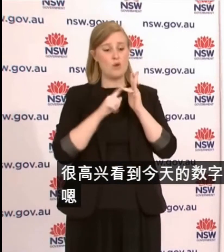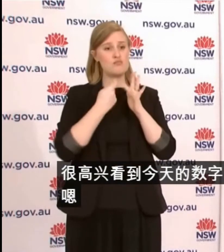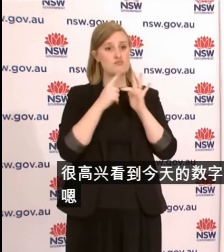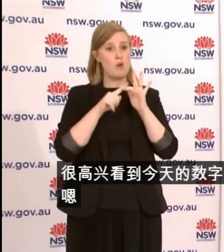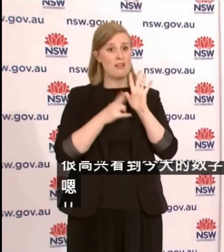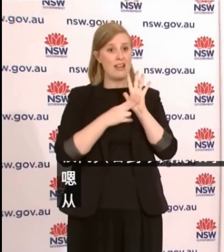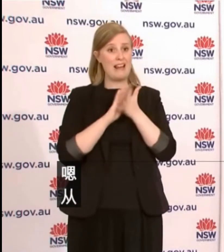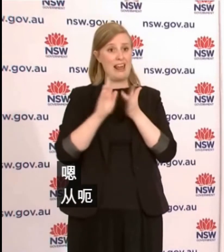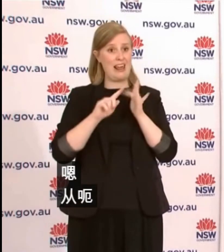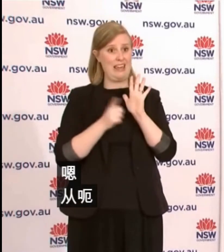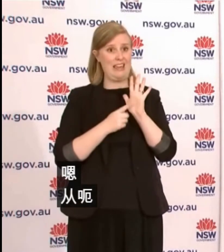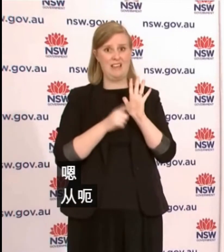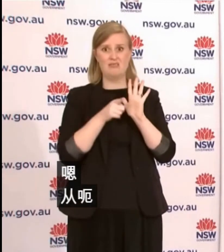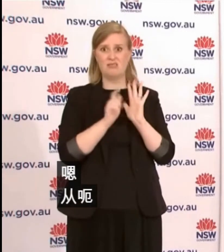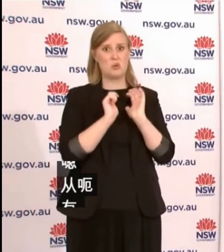gone